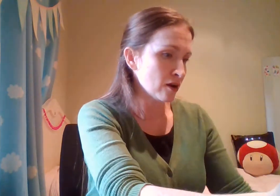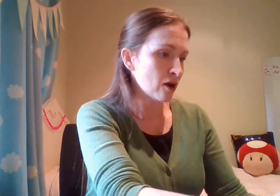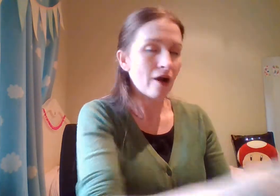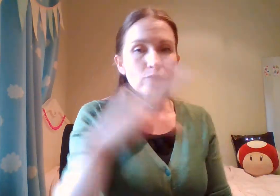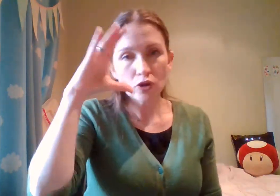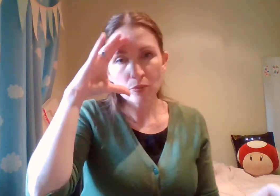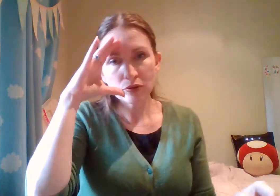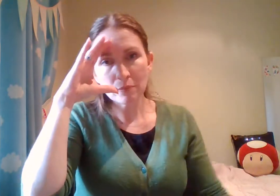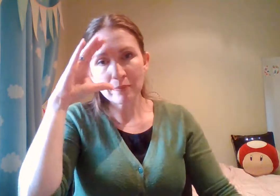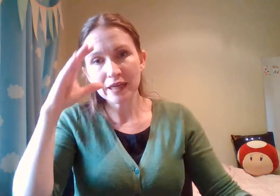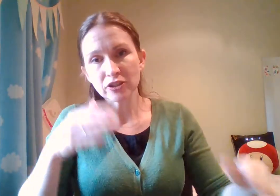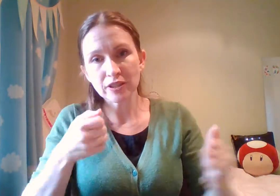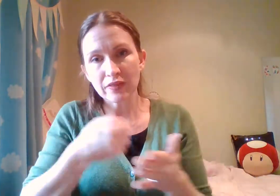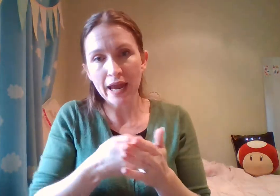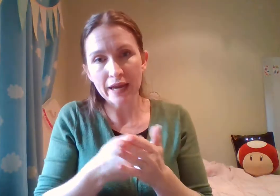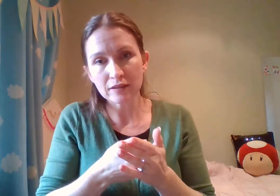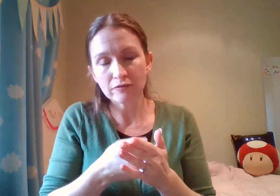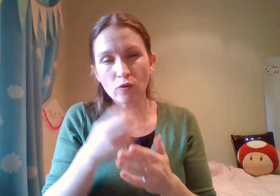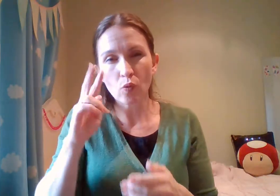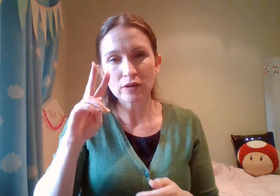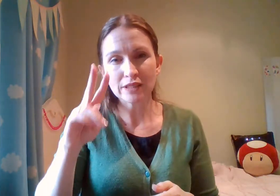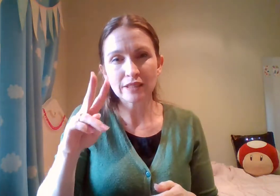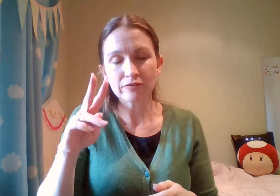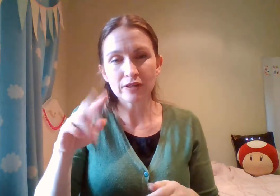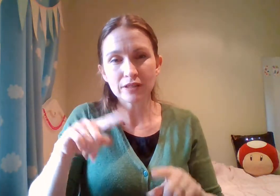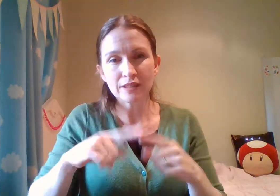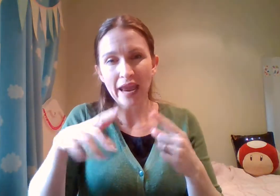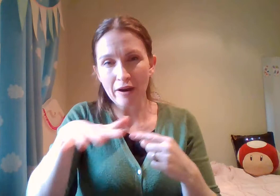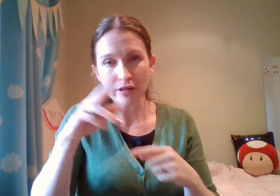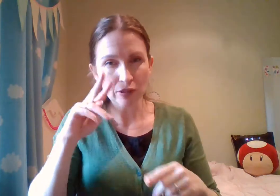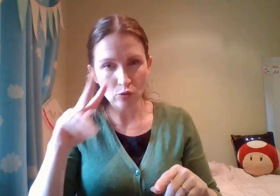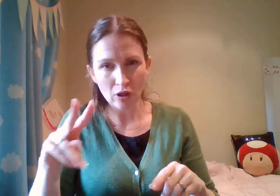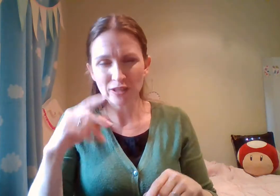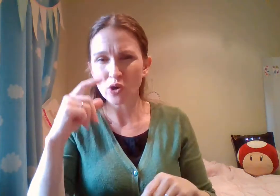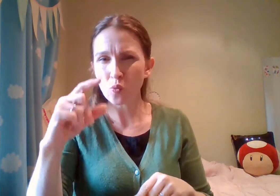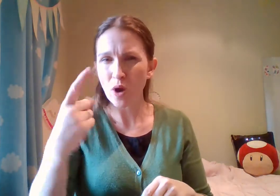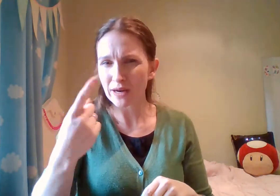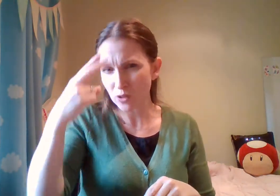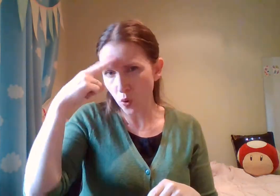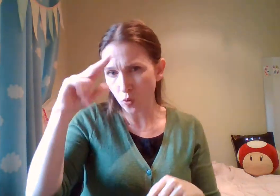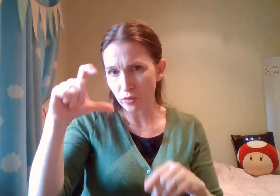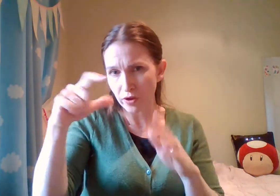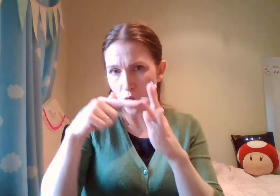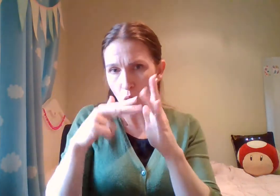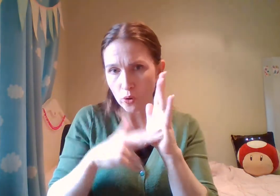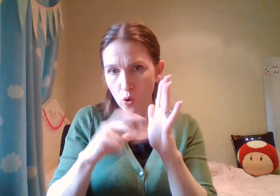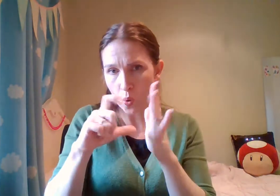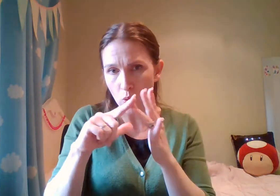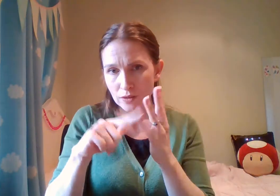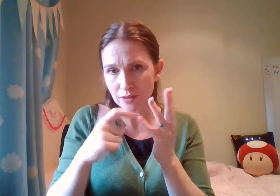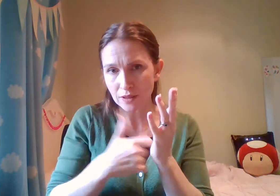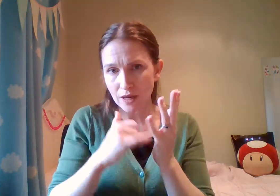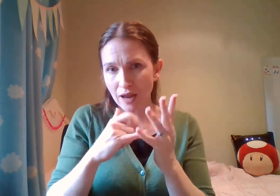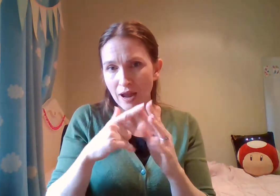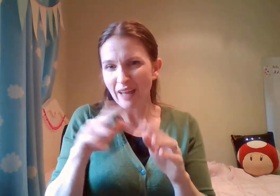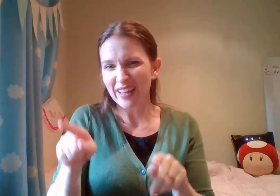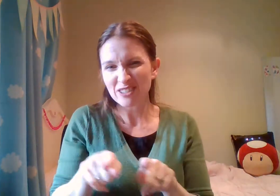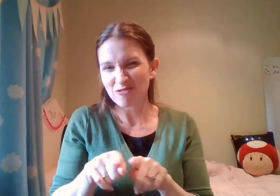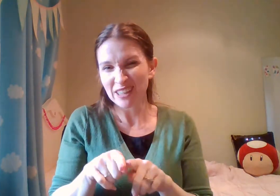I've also put some pictures at the end for what different areas look like. So one is called the concourse, and that's really